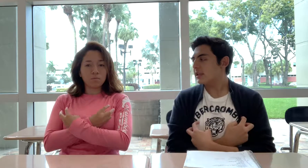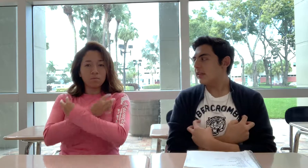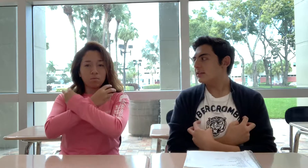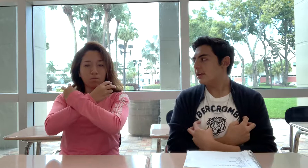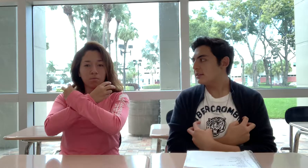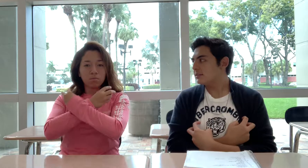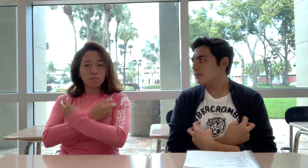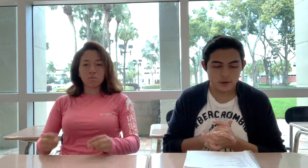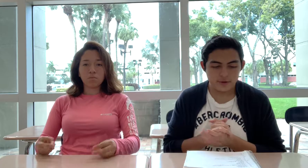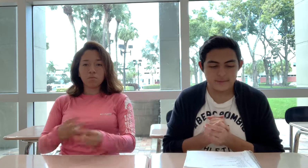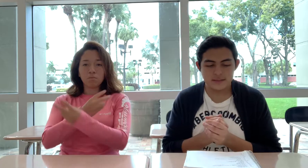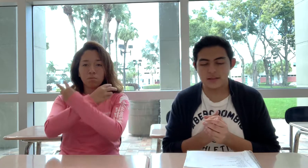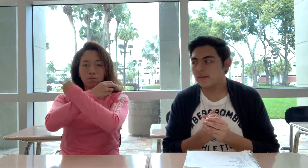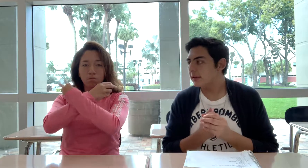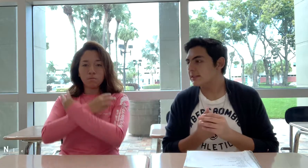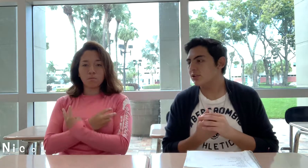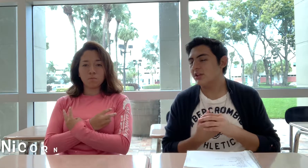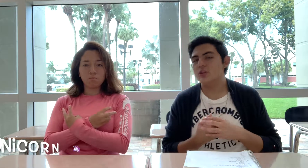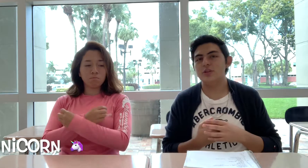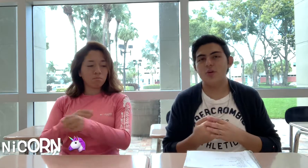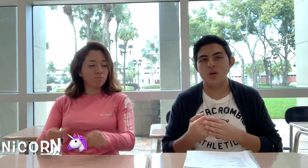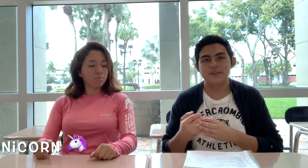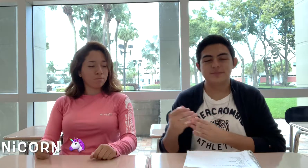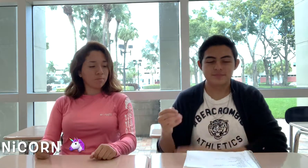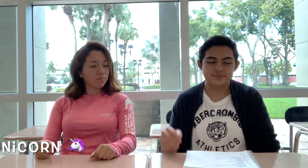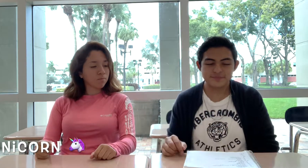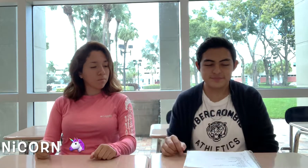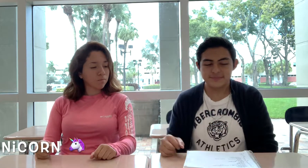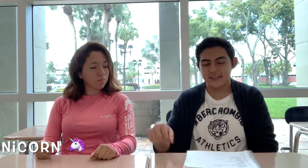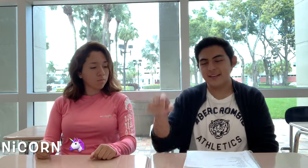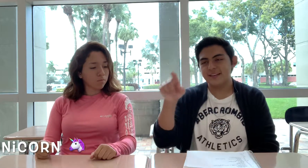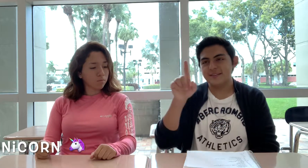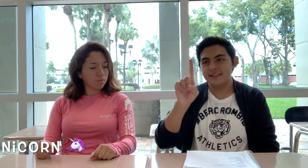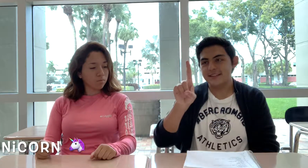Skeleton. All right. So say unicorn. This.